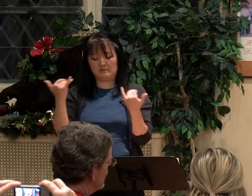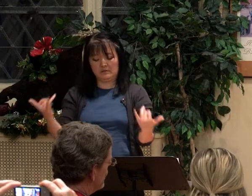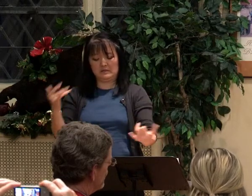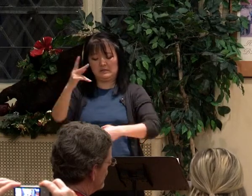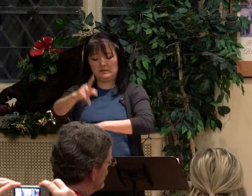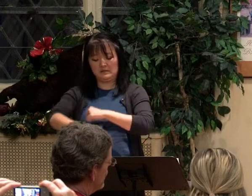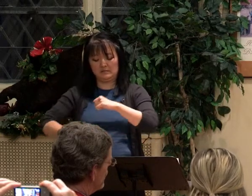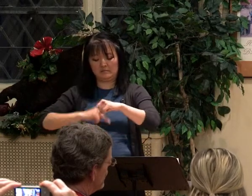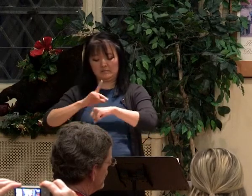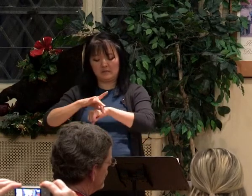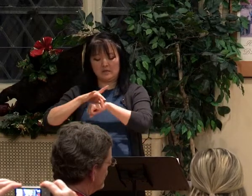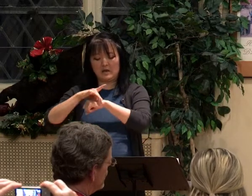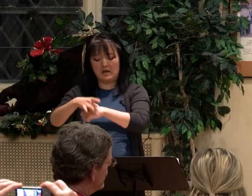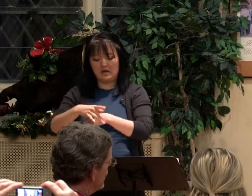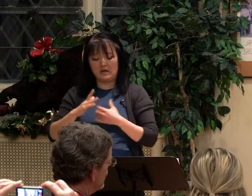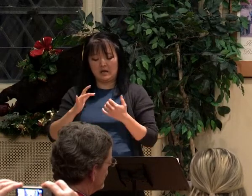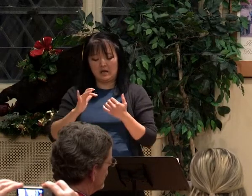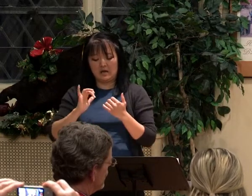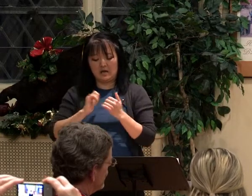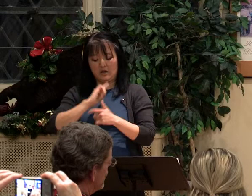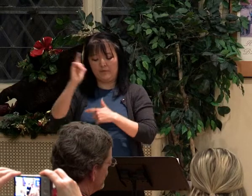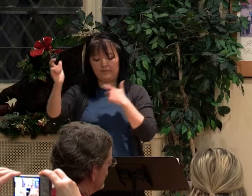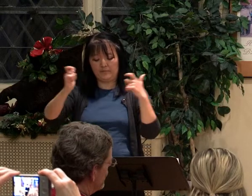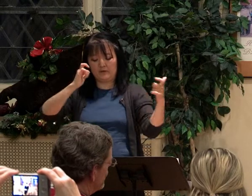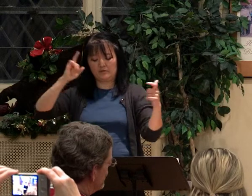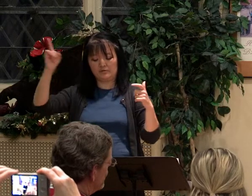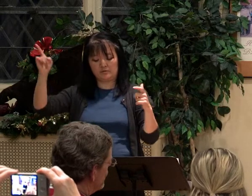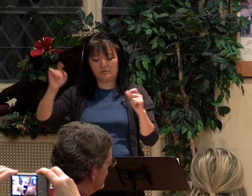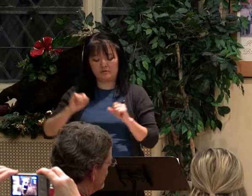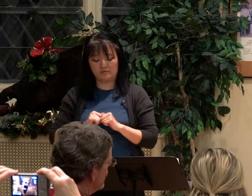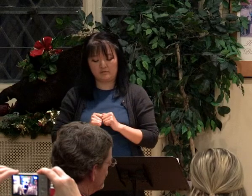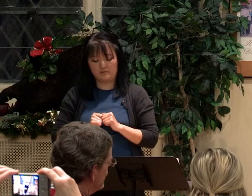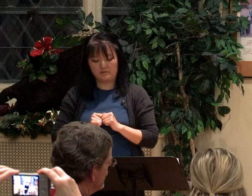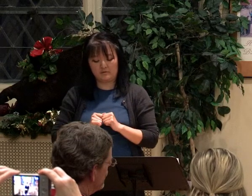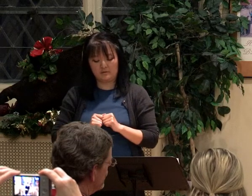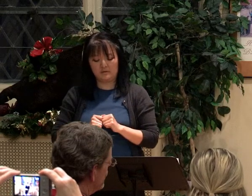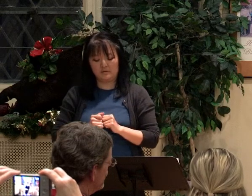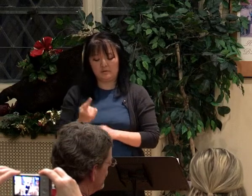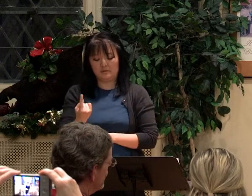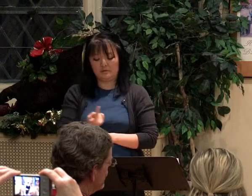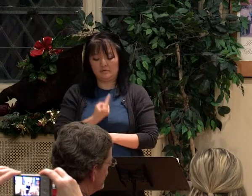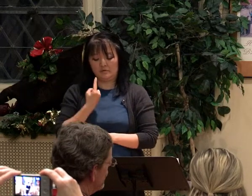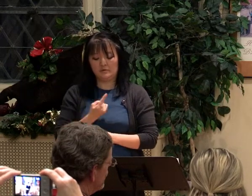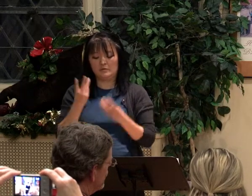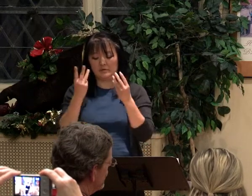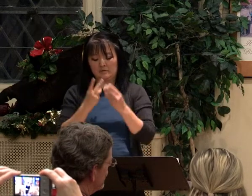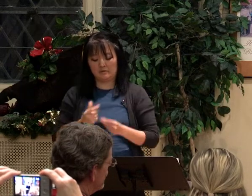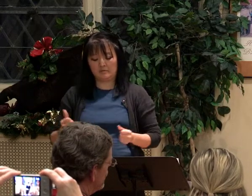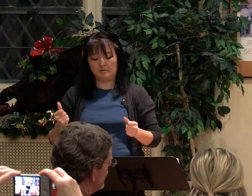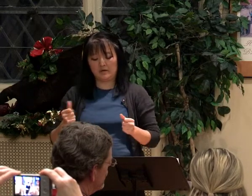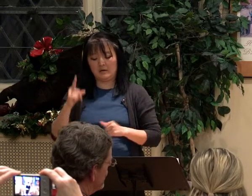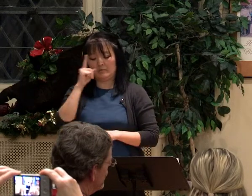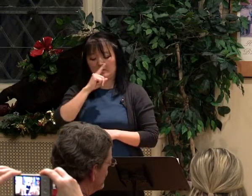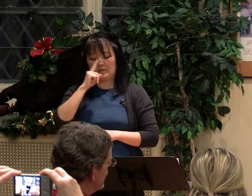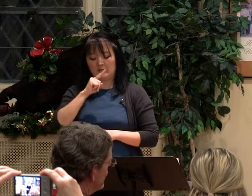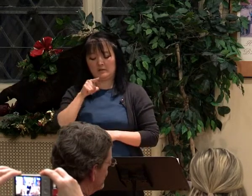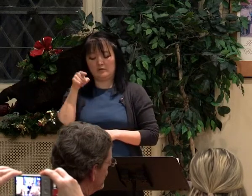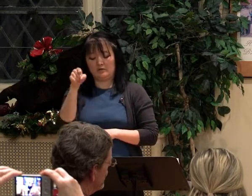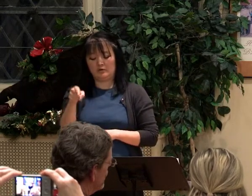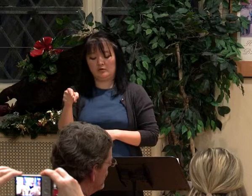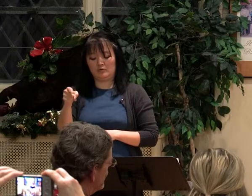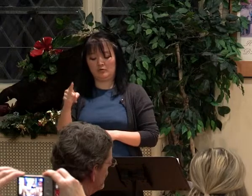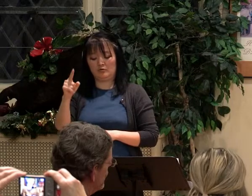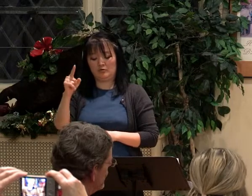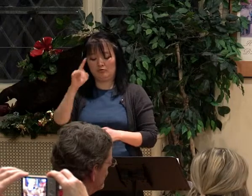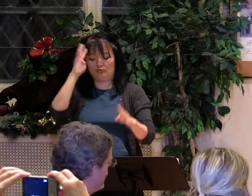in here, how immense you are, you can soothe the ache of solitude by pretending you created the land beneath your feet.